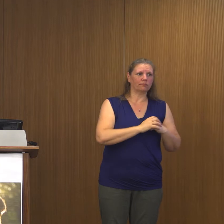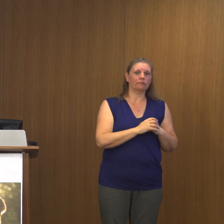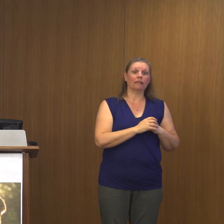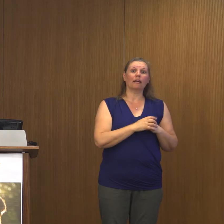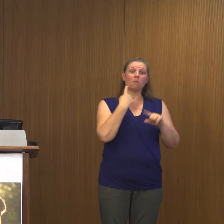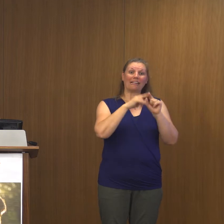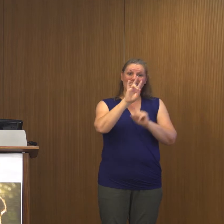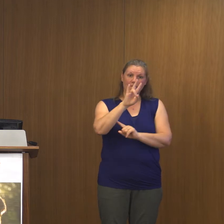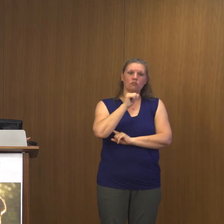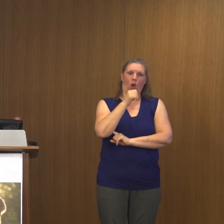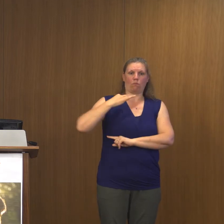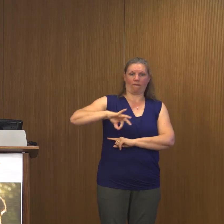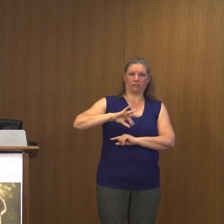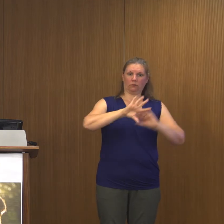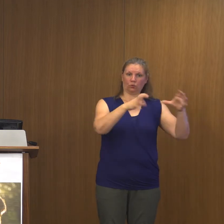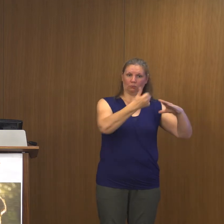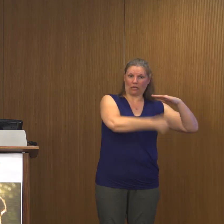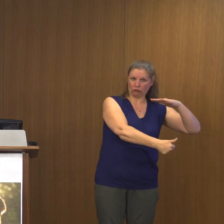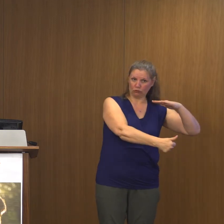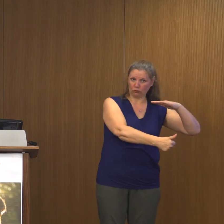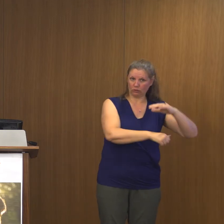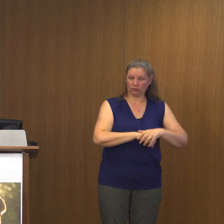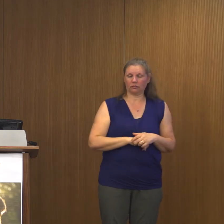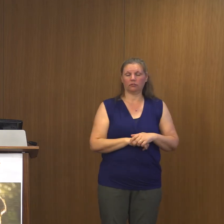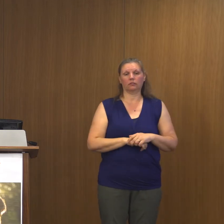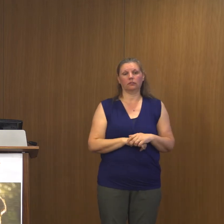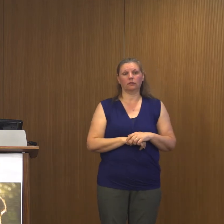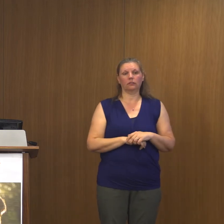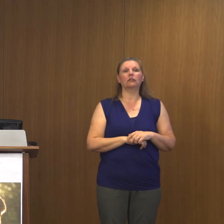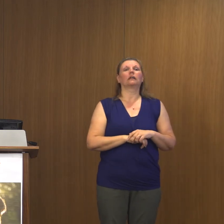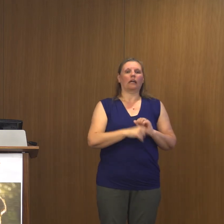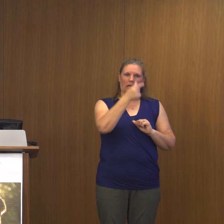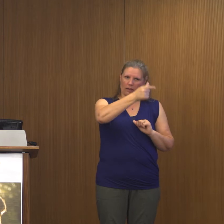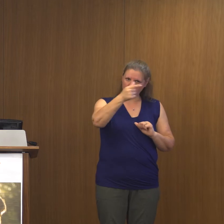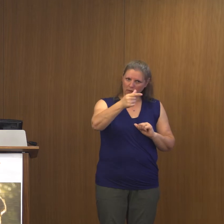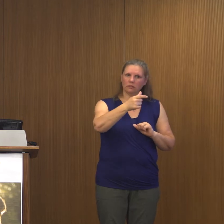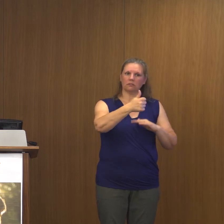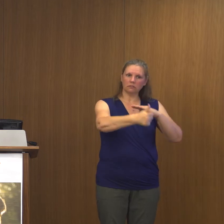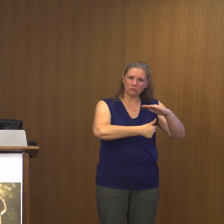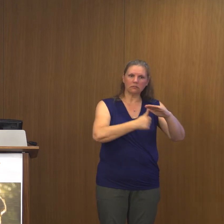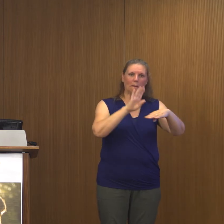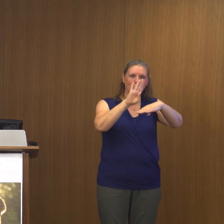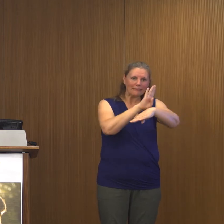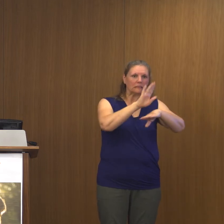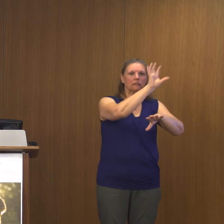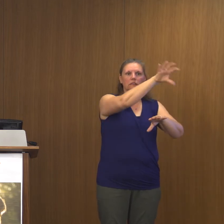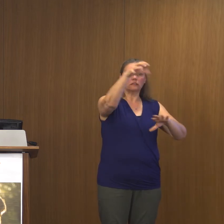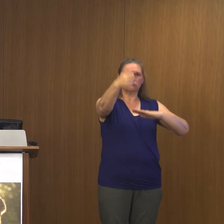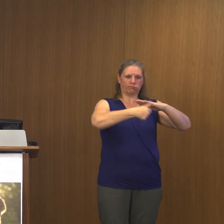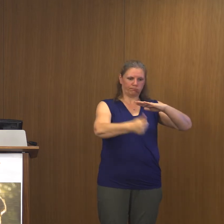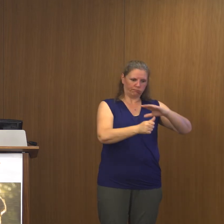non-for-profit organizations that are part of the network as well, and government agencies, industry partners, lots of